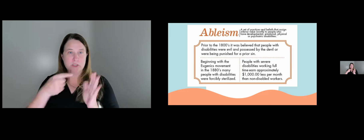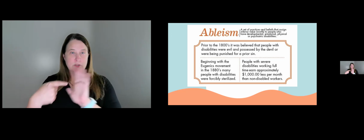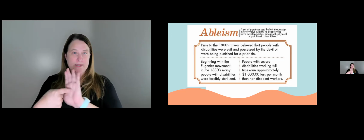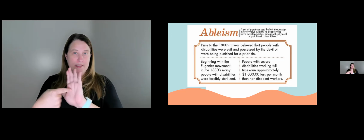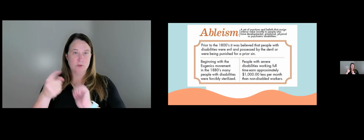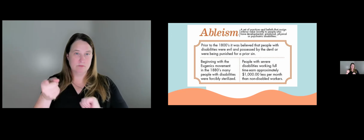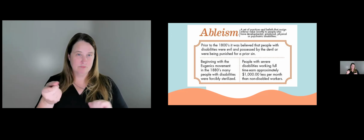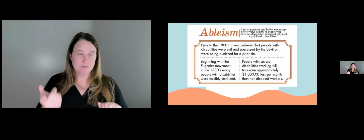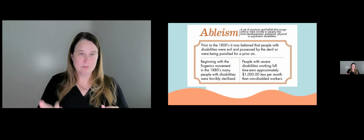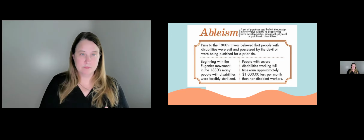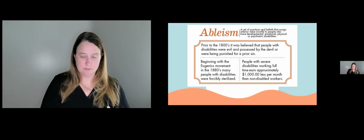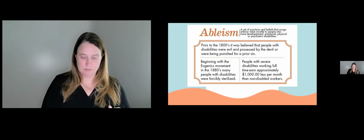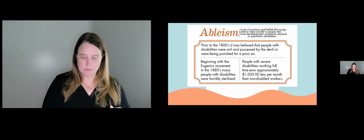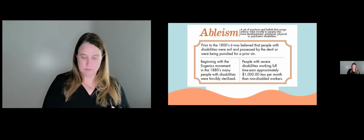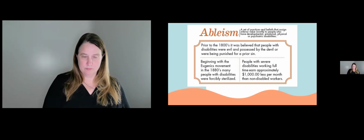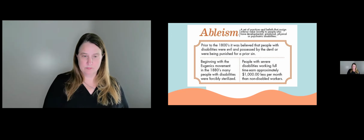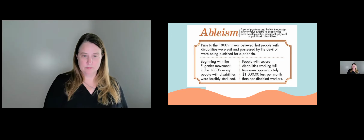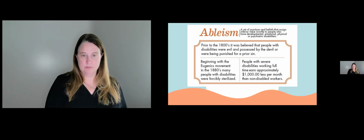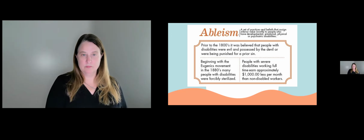here.